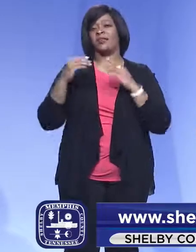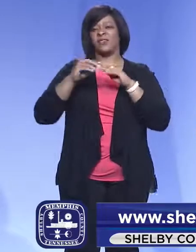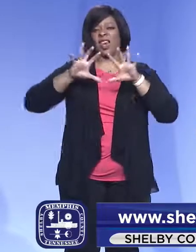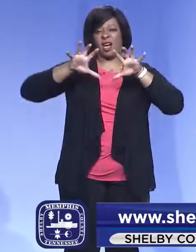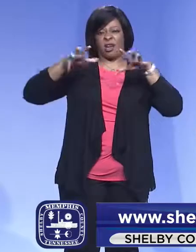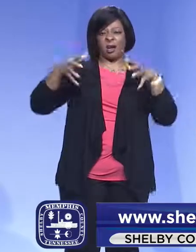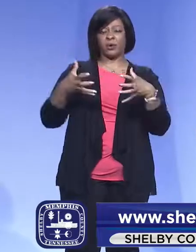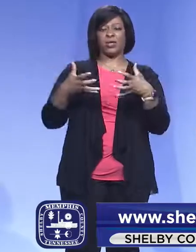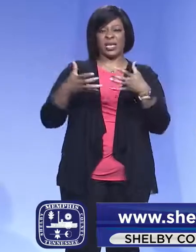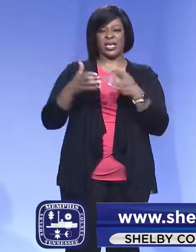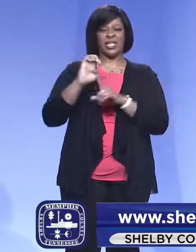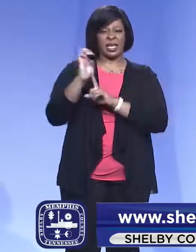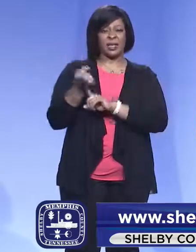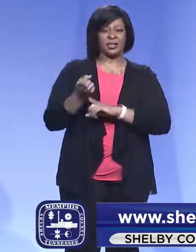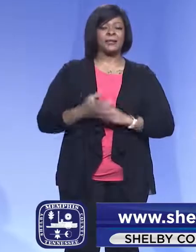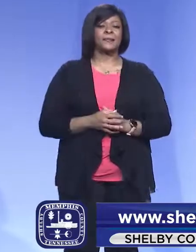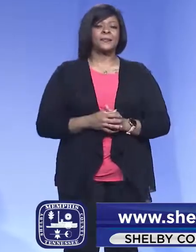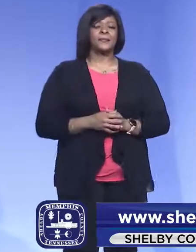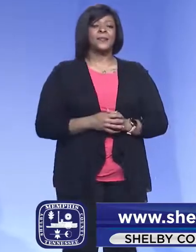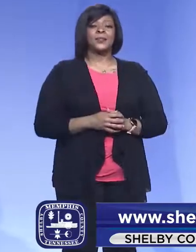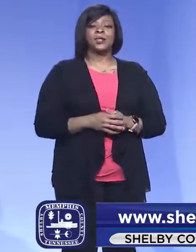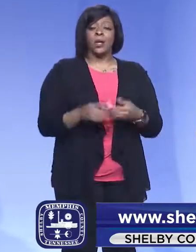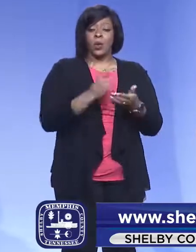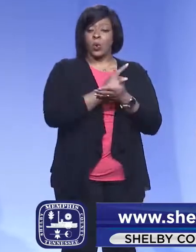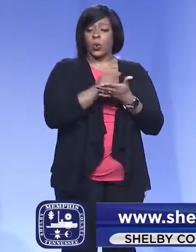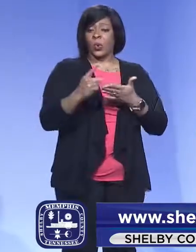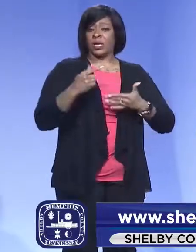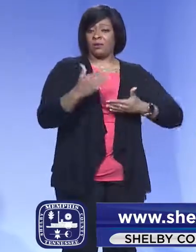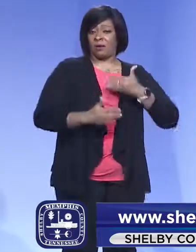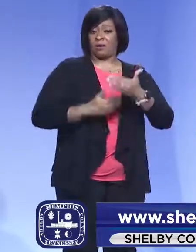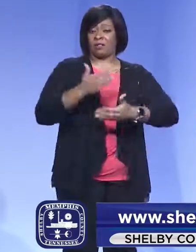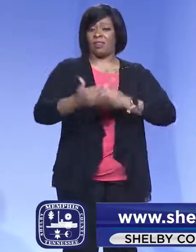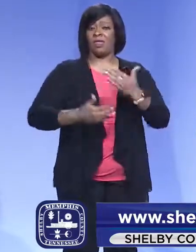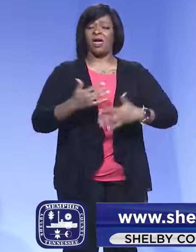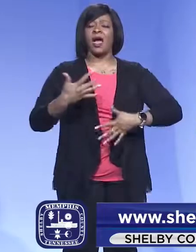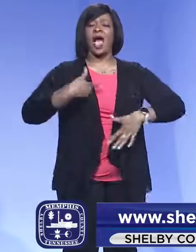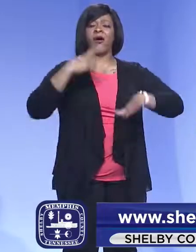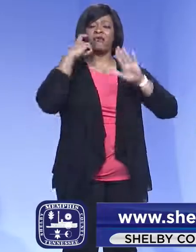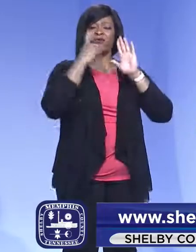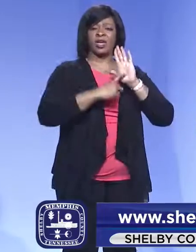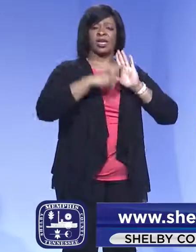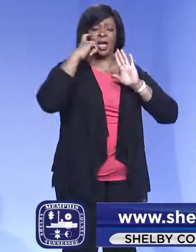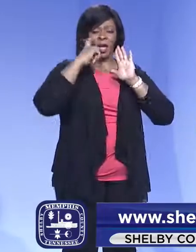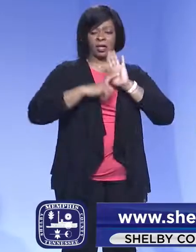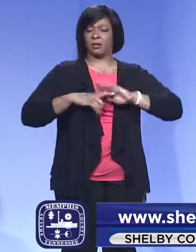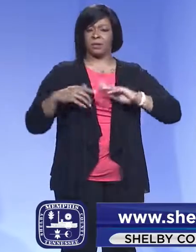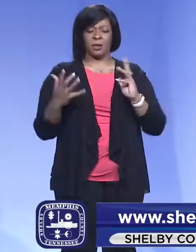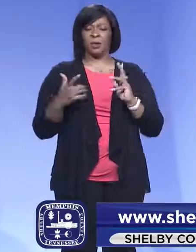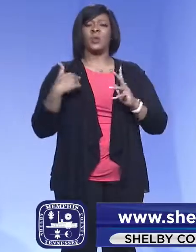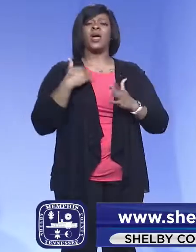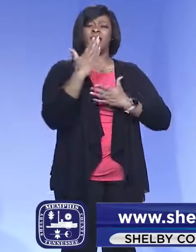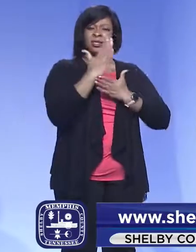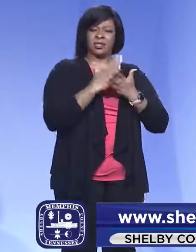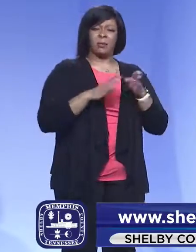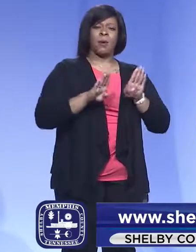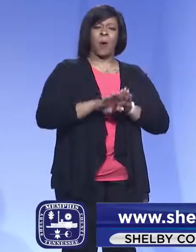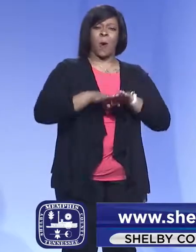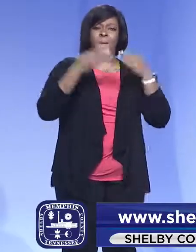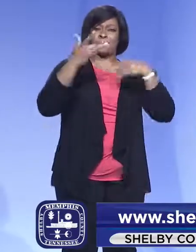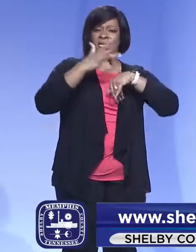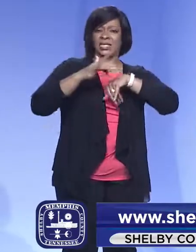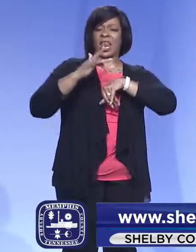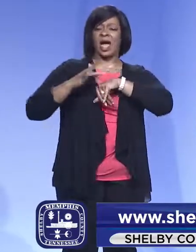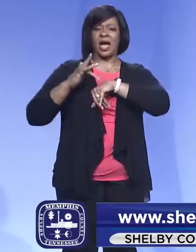congregate settings. As the week went along, what I recognized was that we had some open